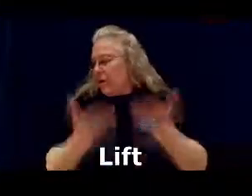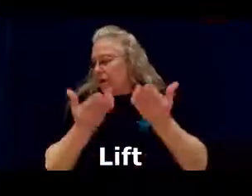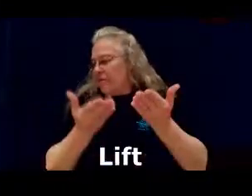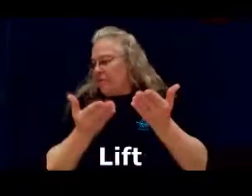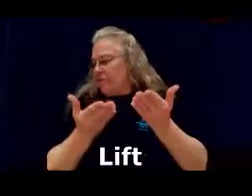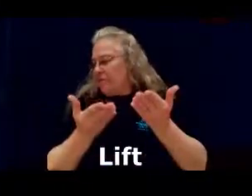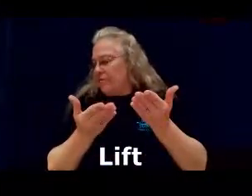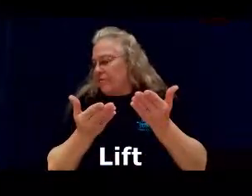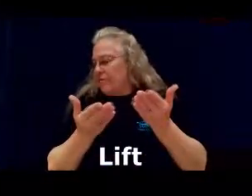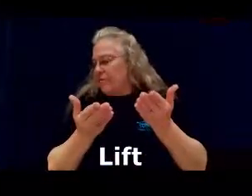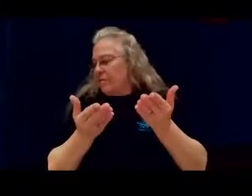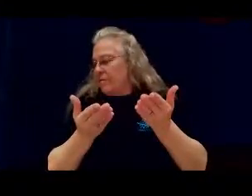Lift.